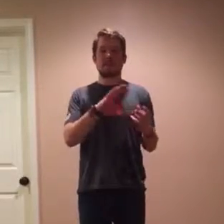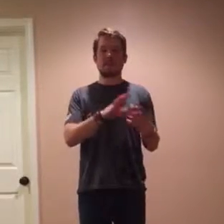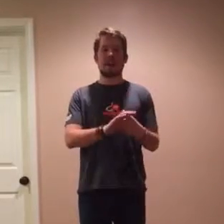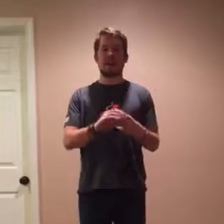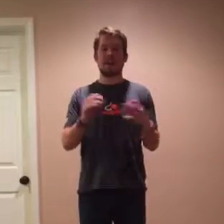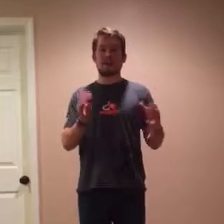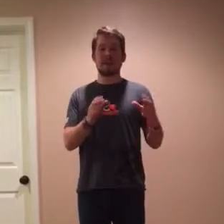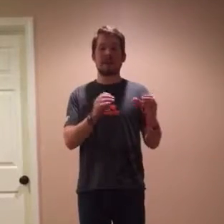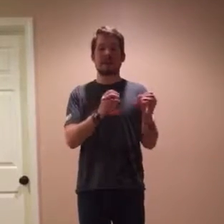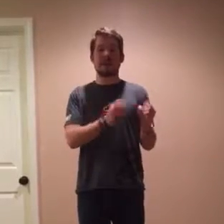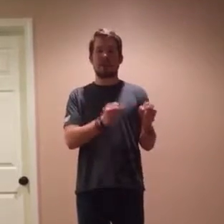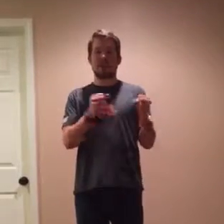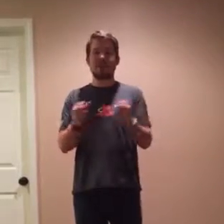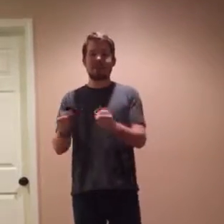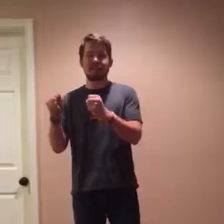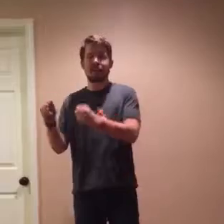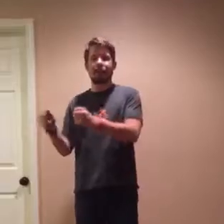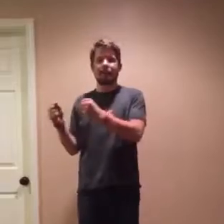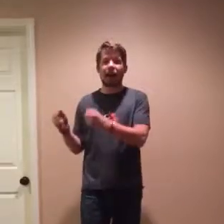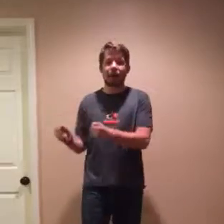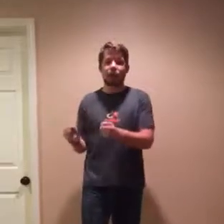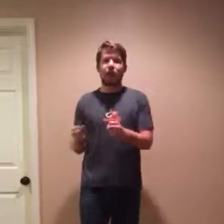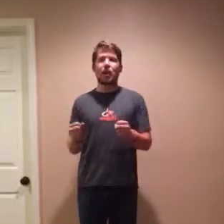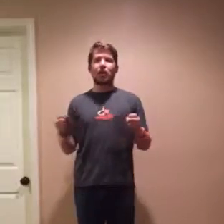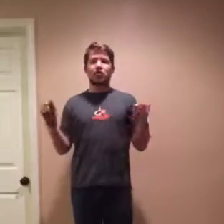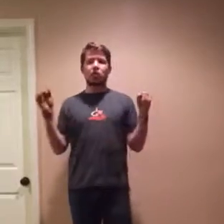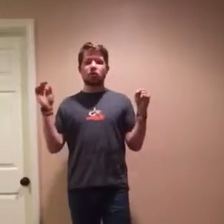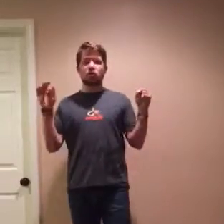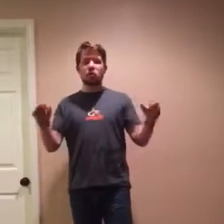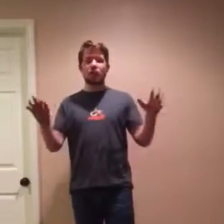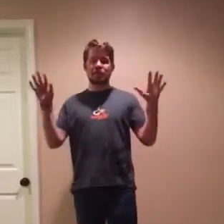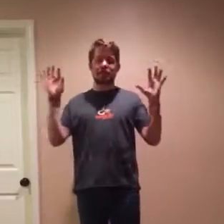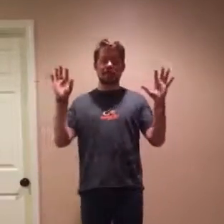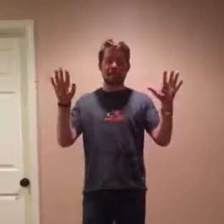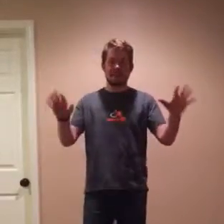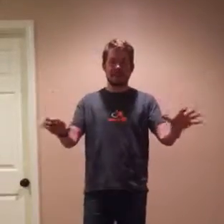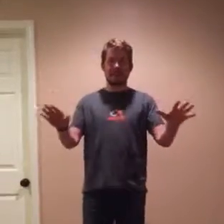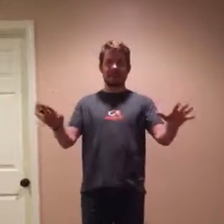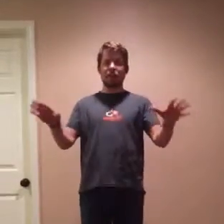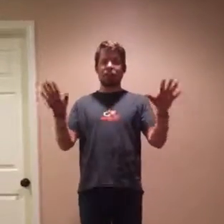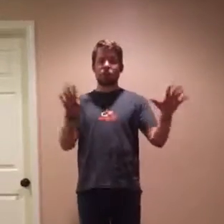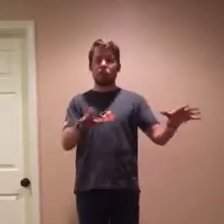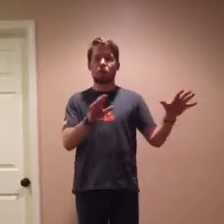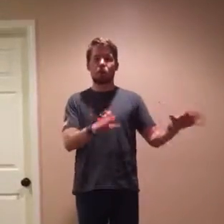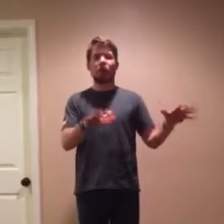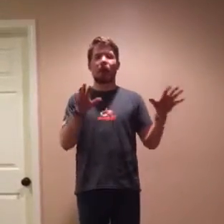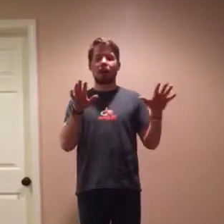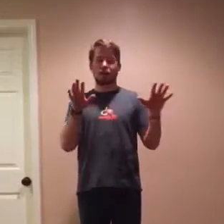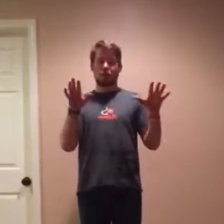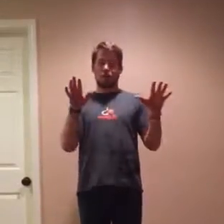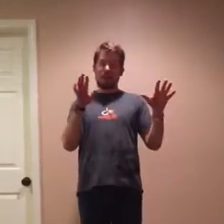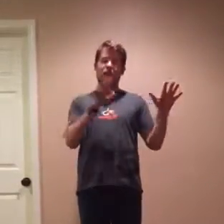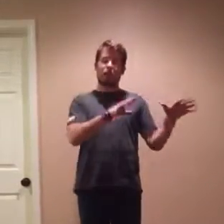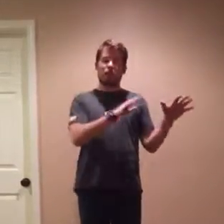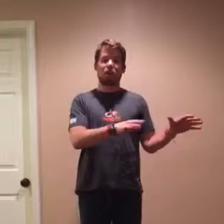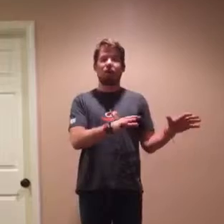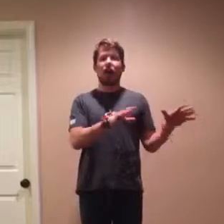Thursday, Saturday, just Sunday outside of the Wednesday-Sunday time frame so students can continue to grow the world in the Word